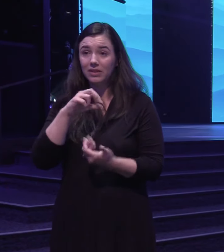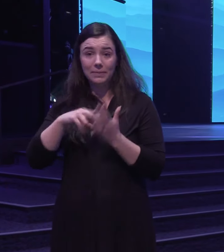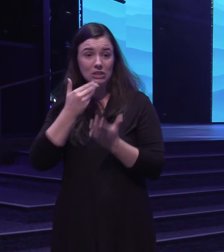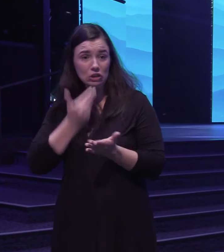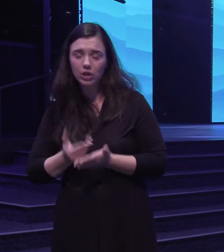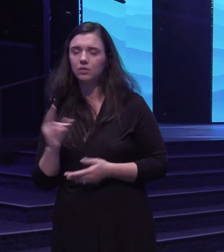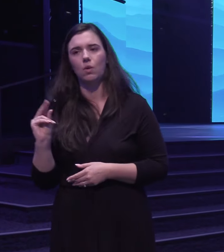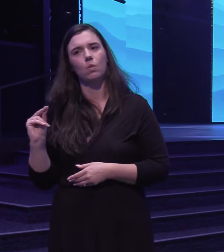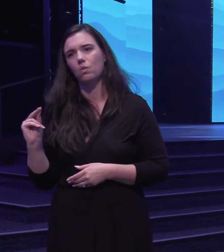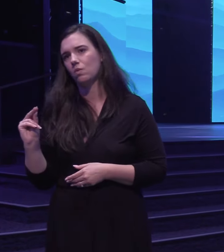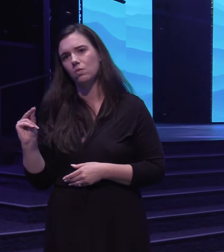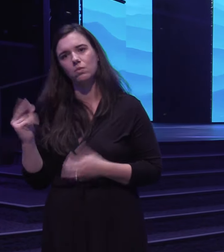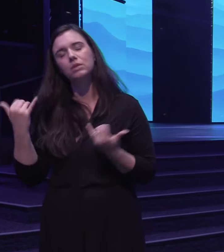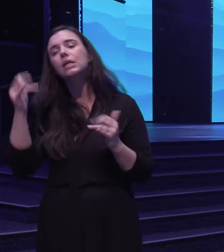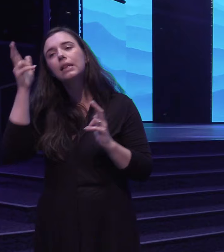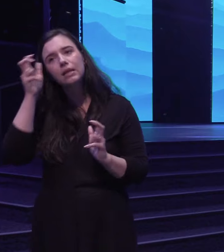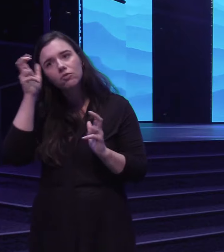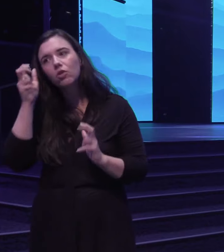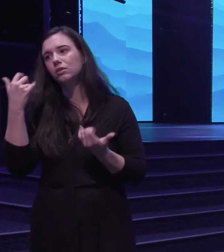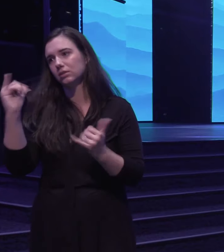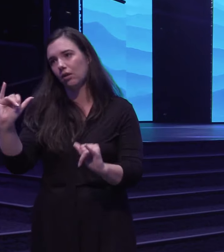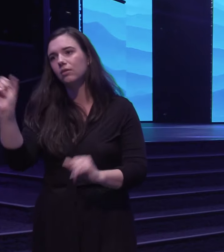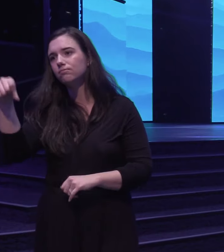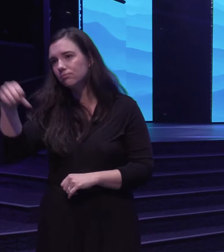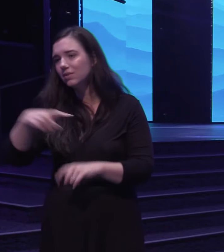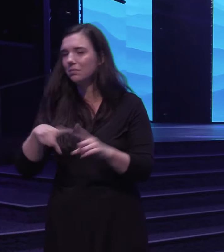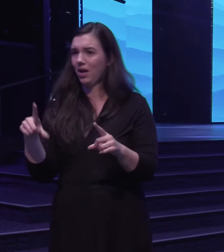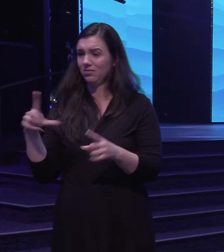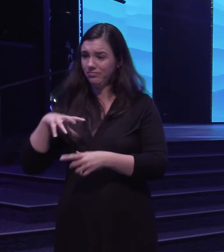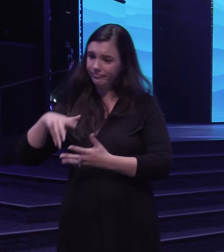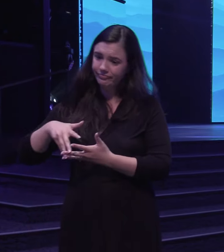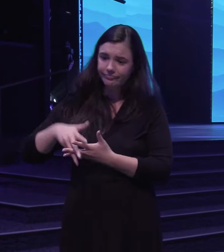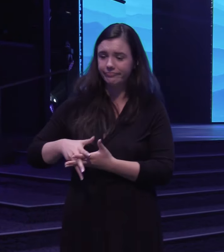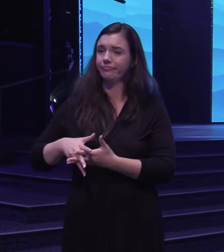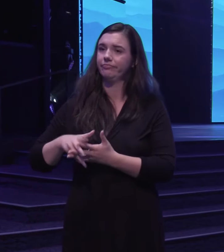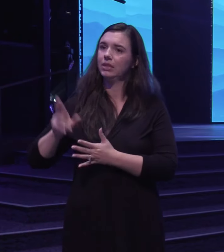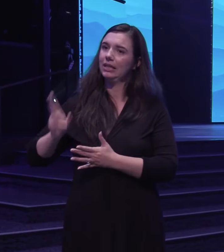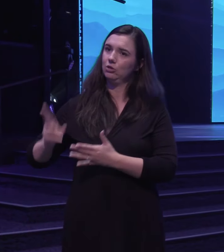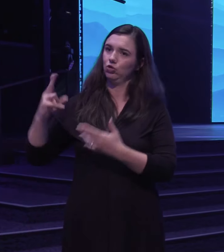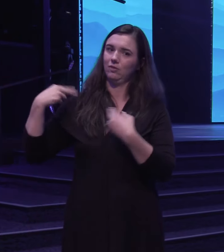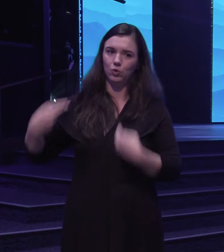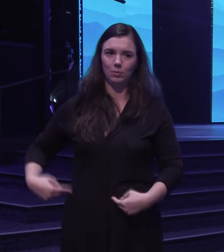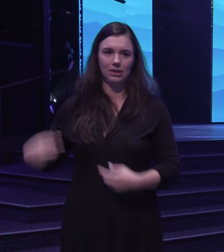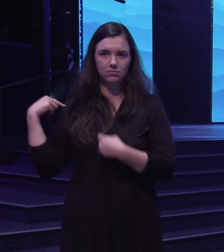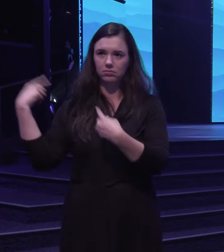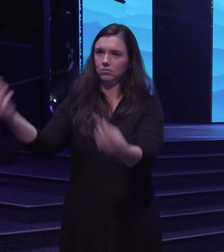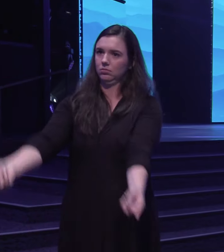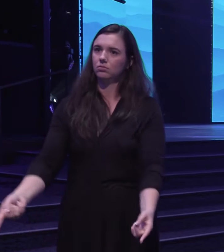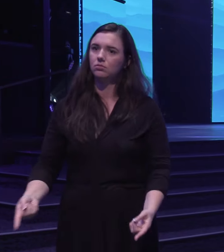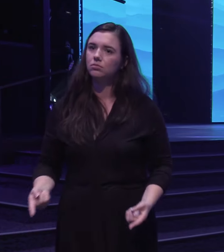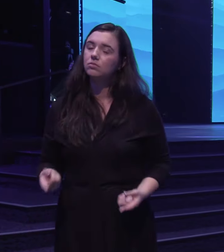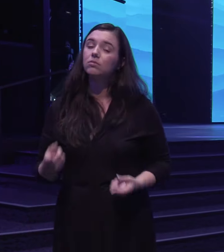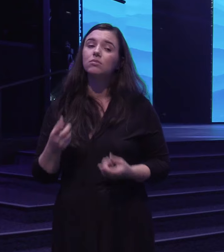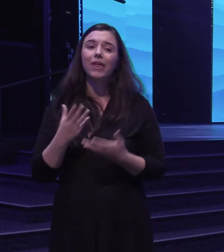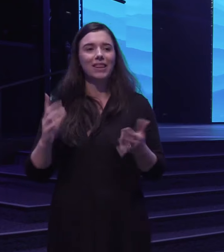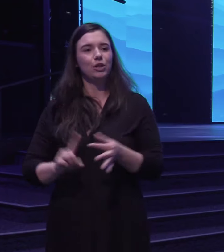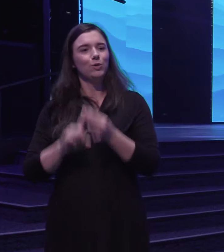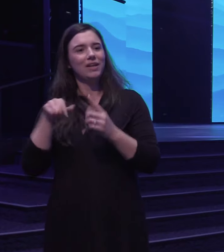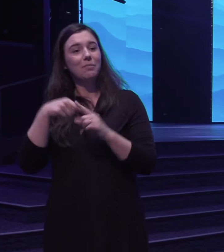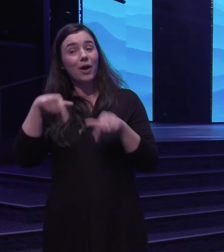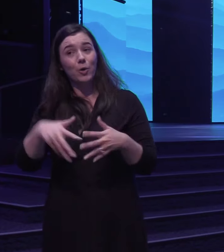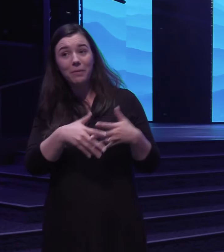good. It's still an evil institution, but it has been a part of mankind. The thing that's unique